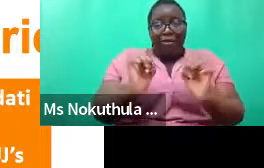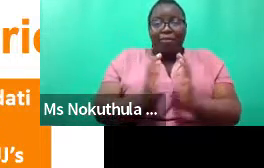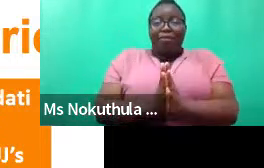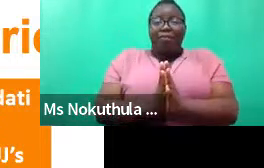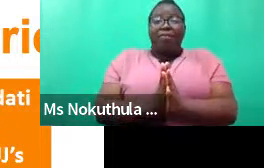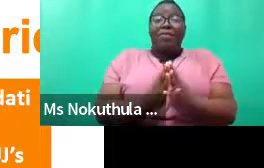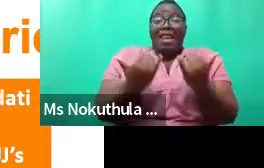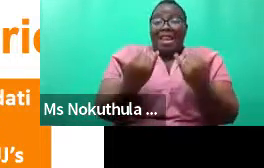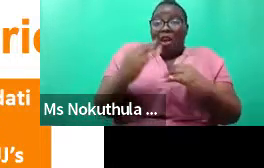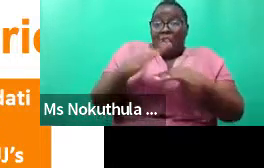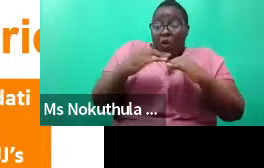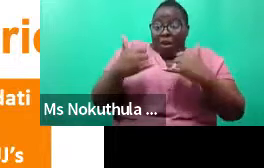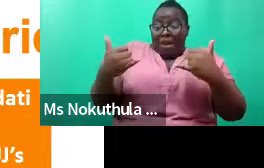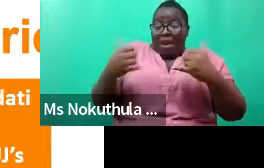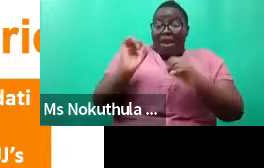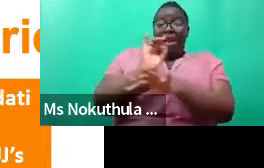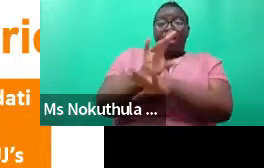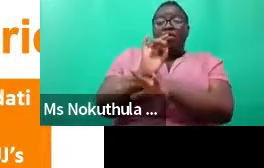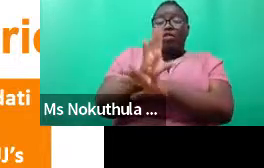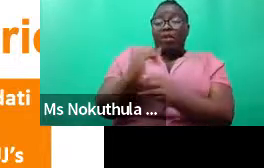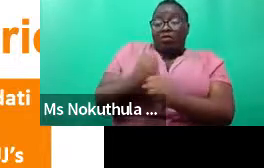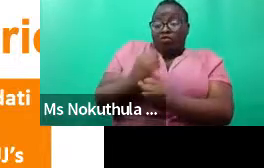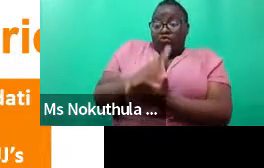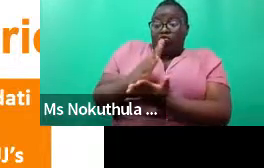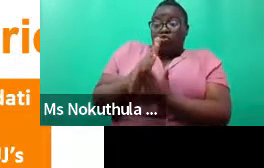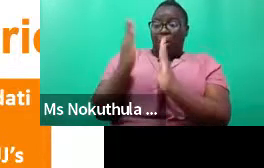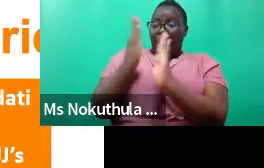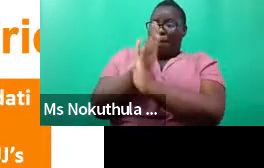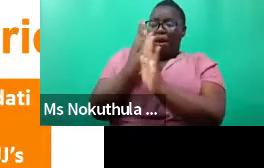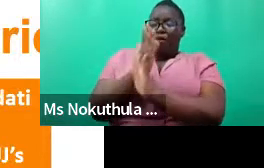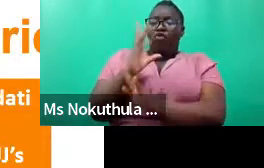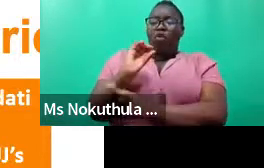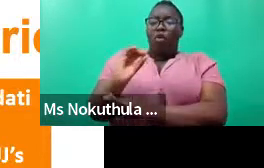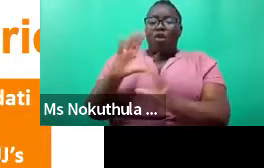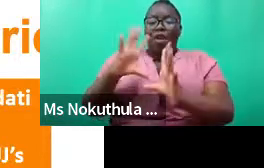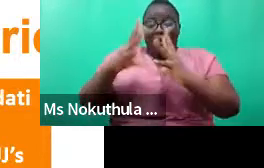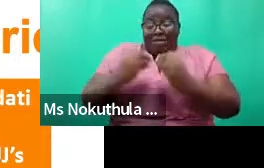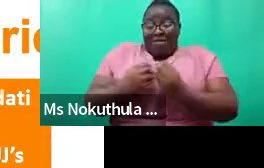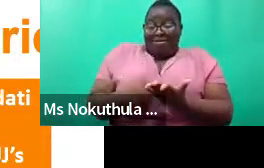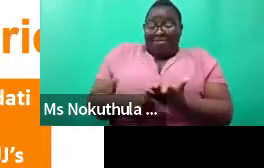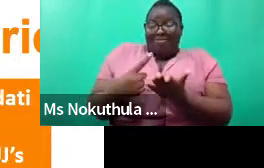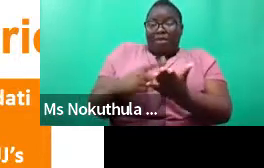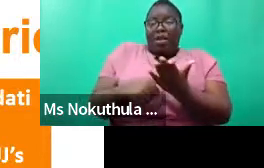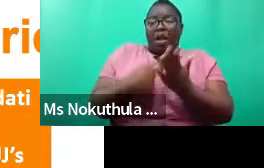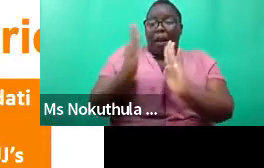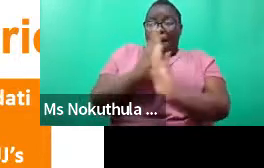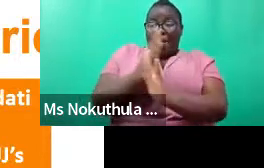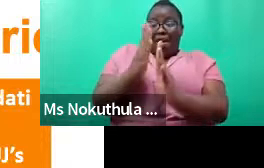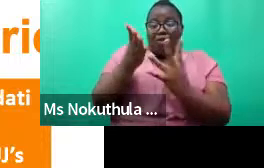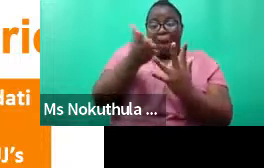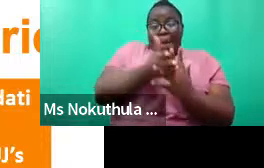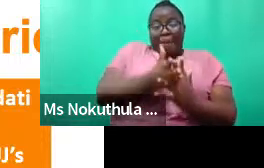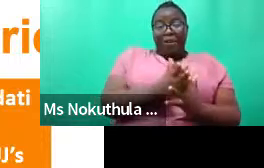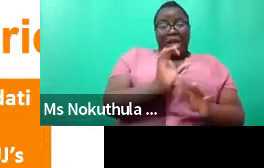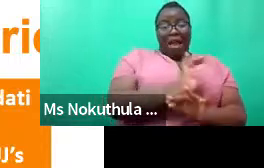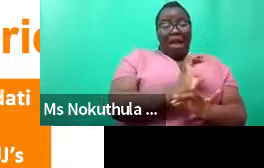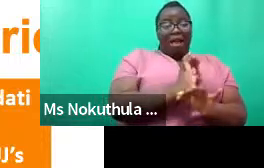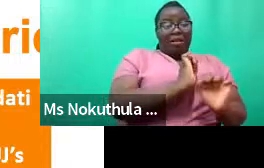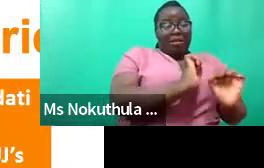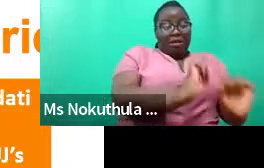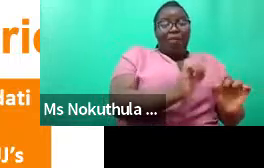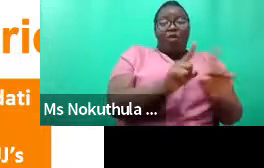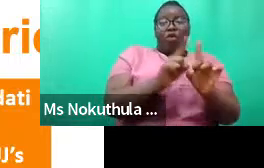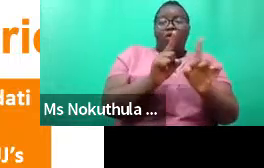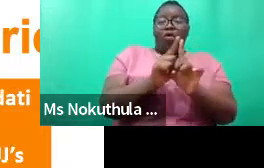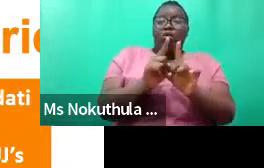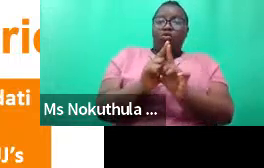counseling ensured that they got their privacy and that everything that they discussed there remained private between them and their counselor. They also shared that it was cost